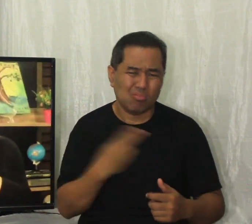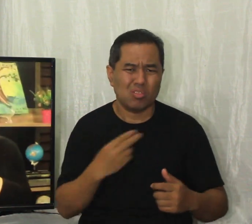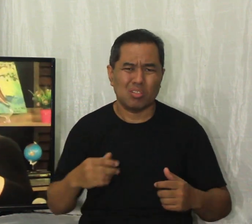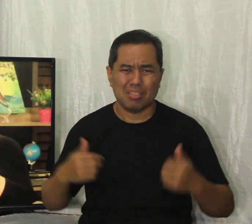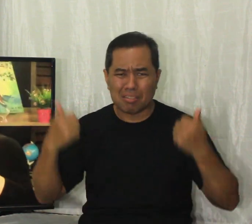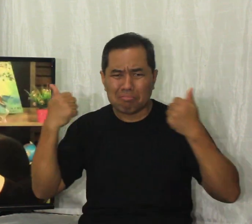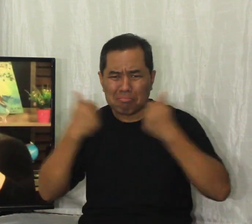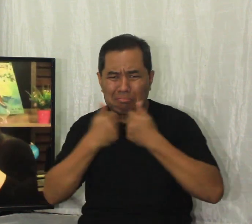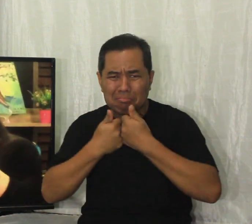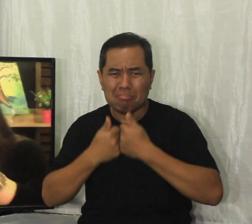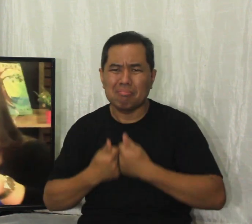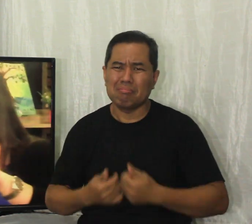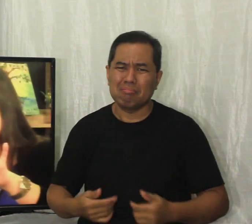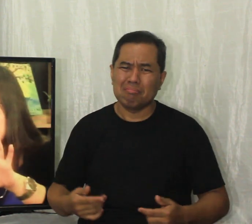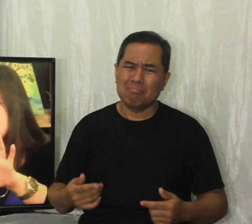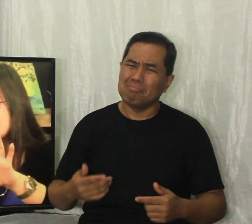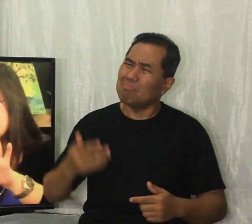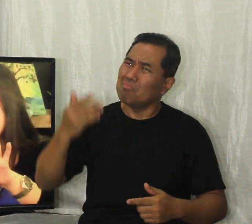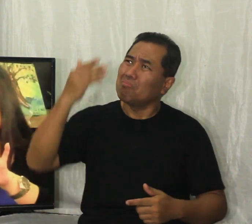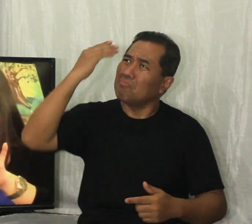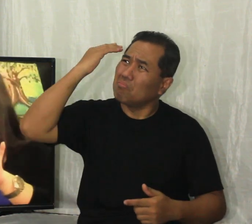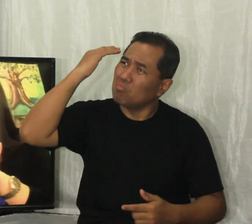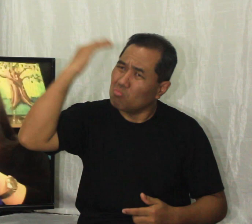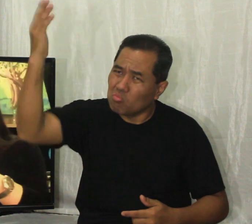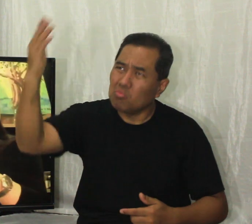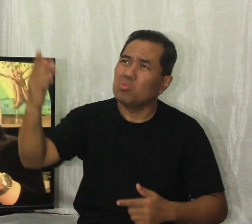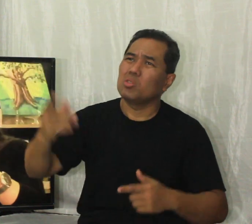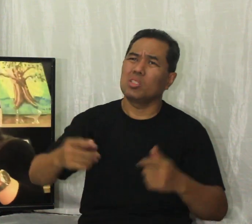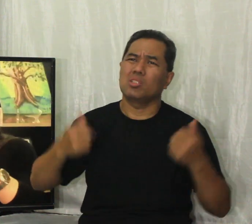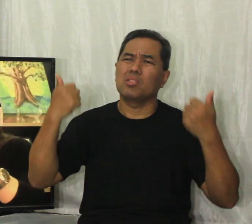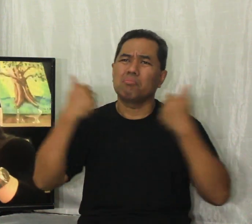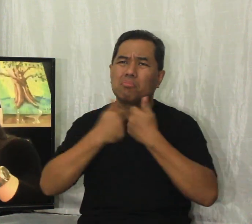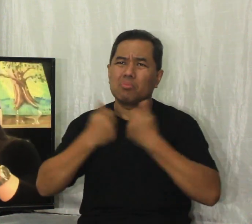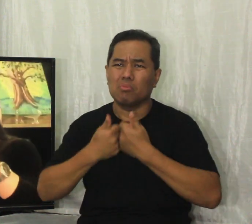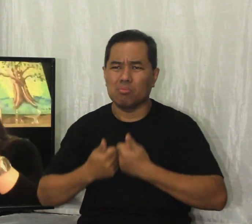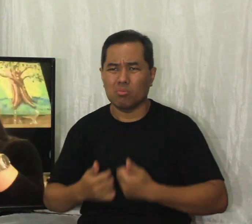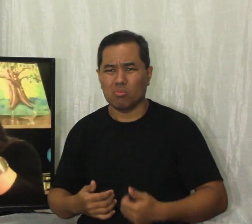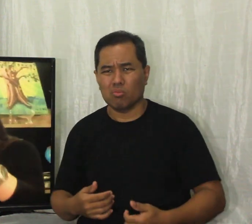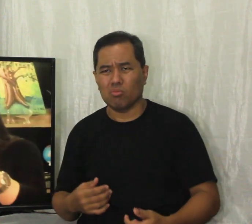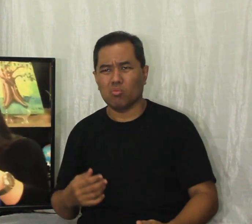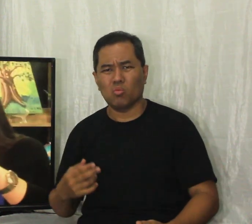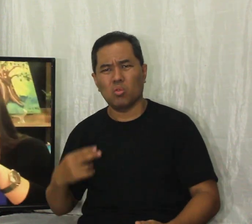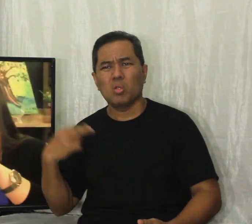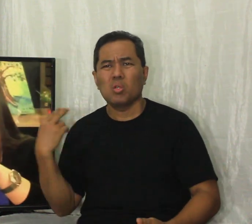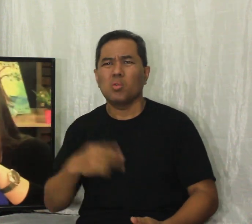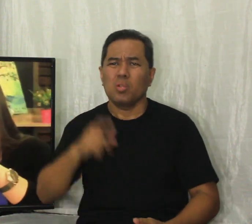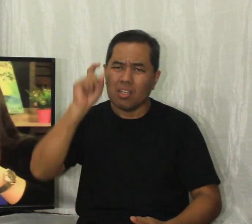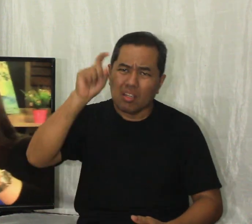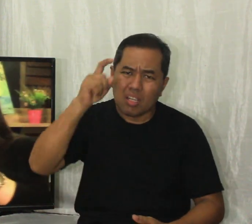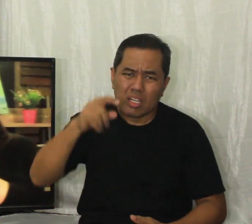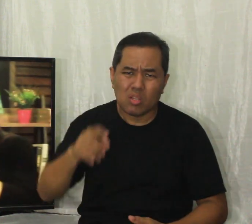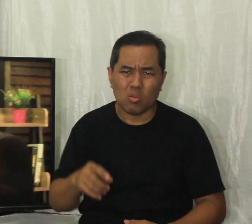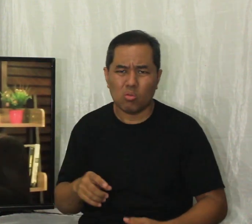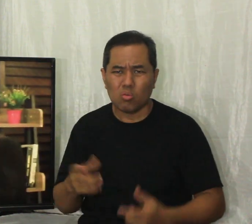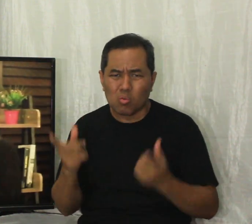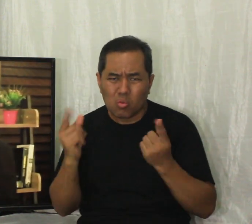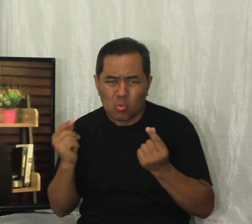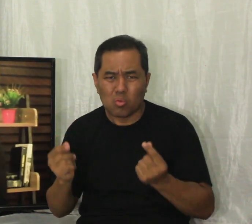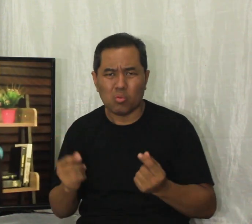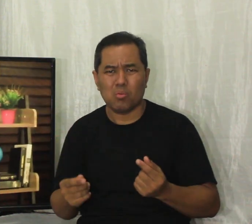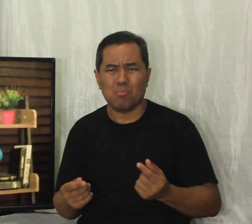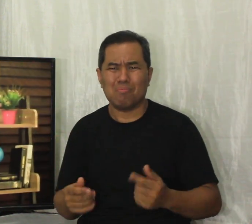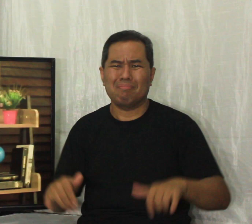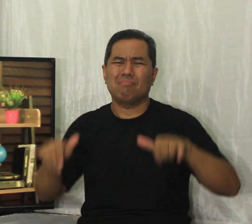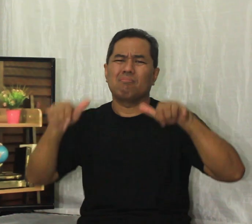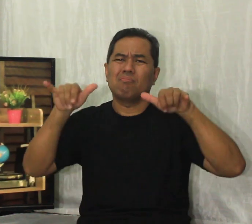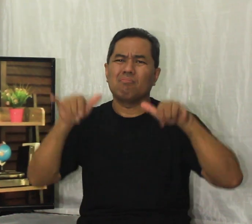Whatever giants we have in front of us, Father, all we need to do is to be still and use